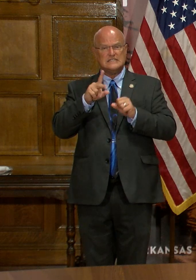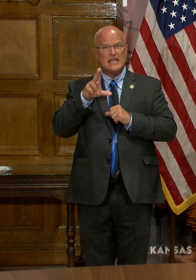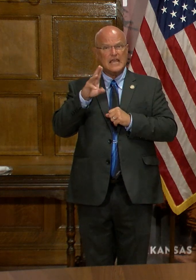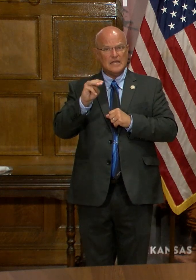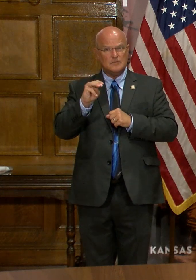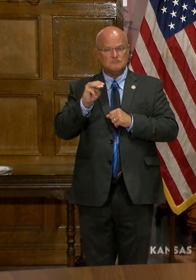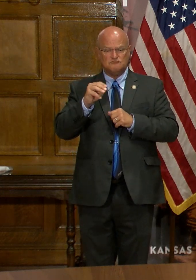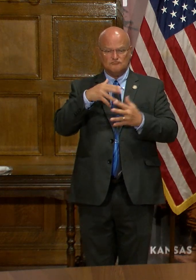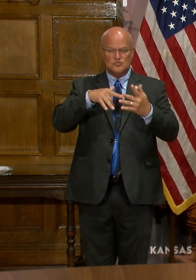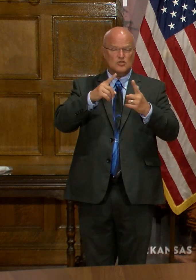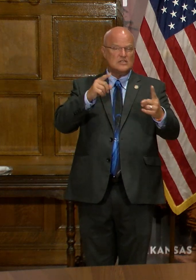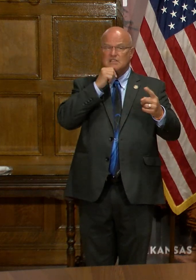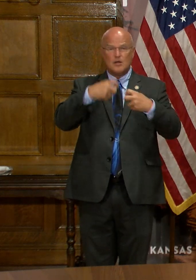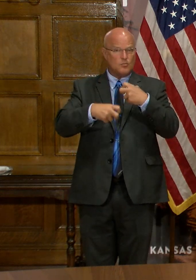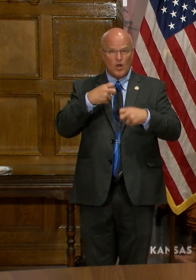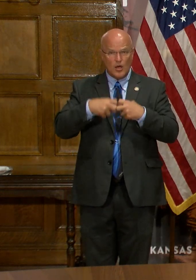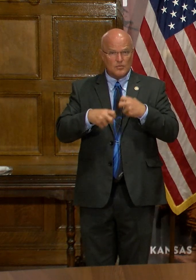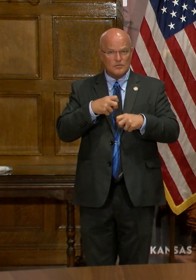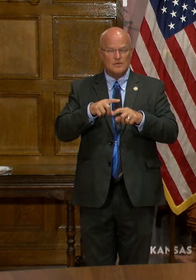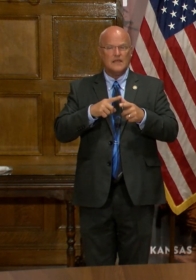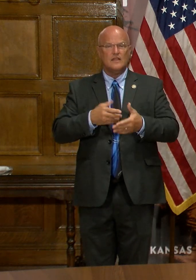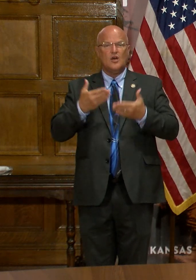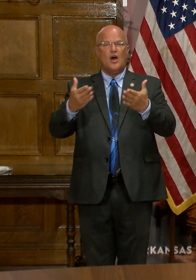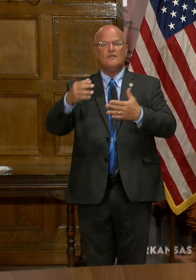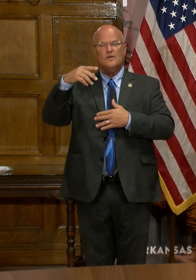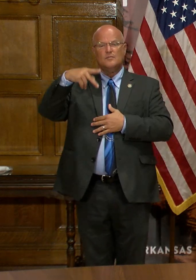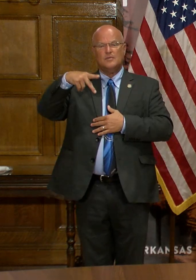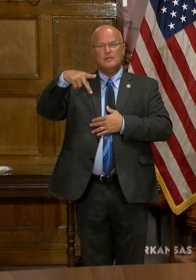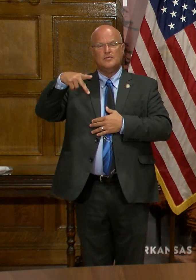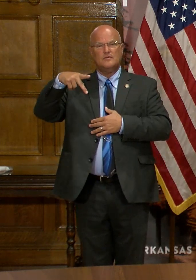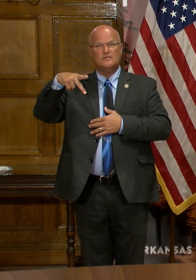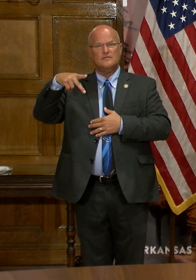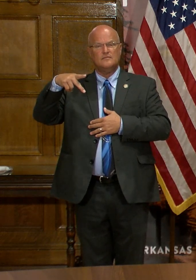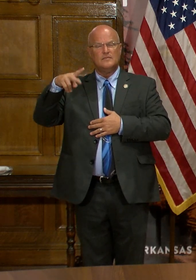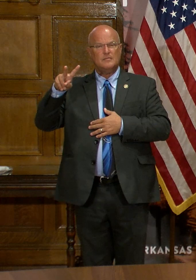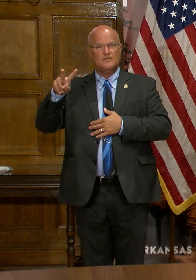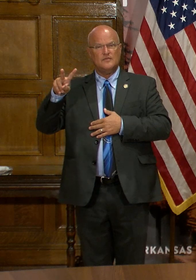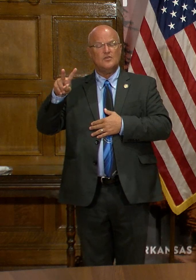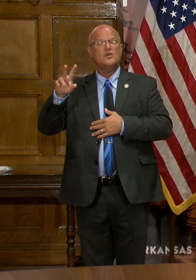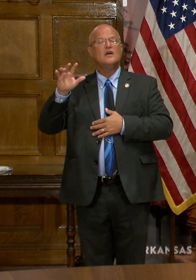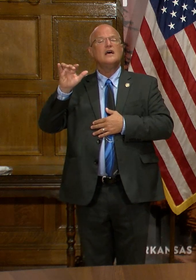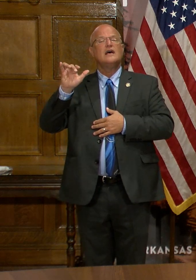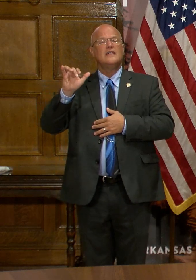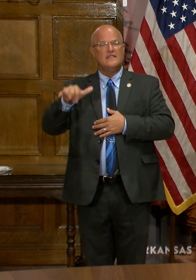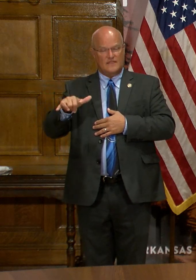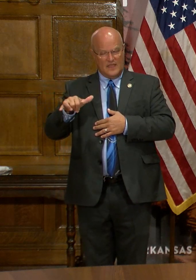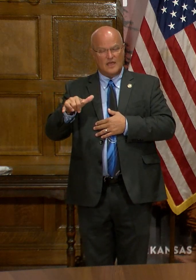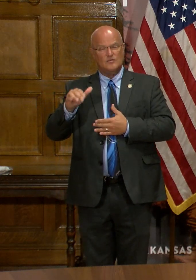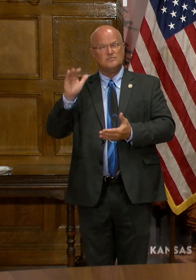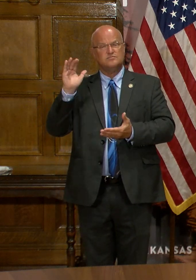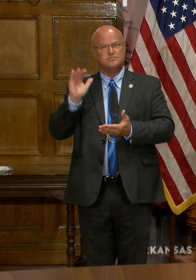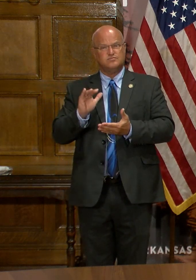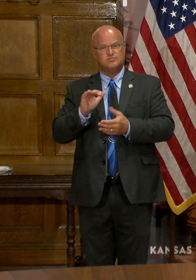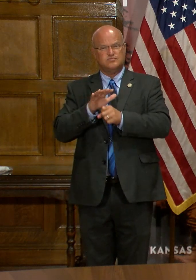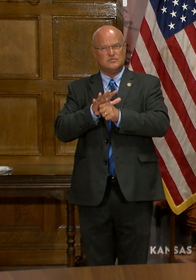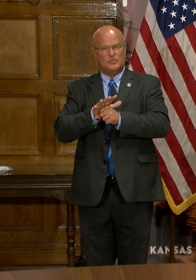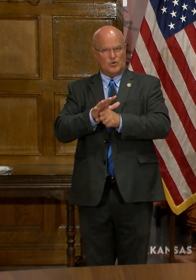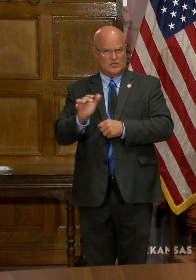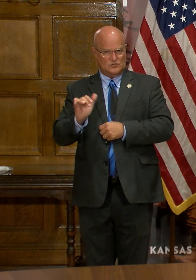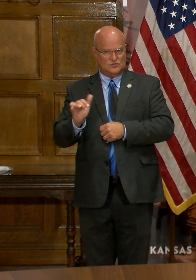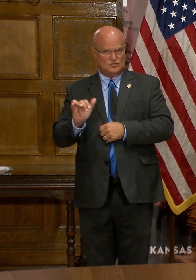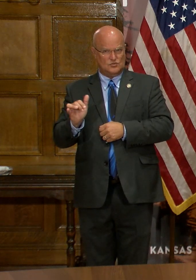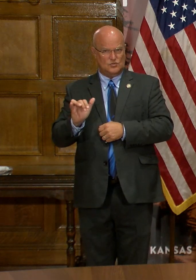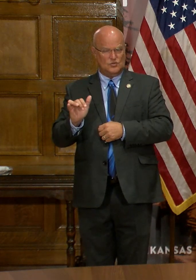be a problem. And then they're offering it on pay-per-view, so that will relieve some of the crowd pressure as